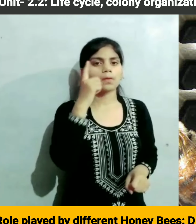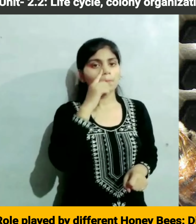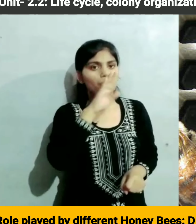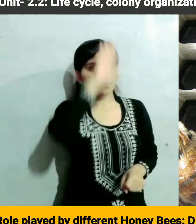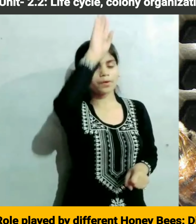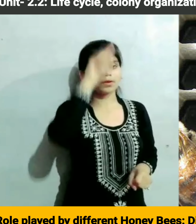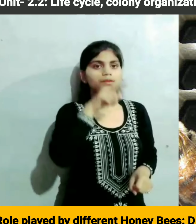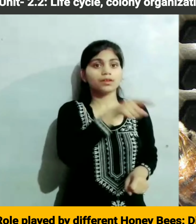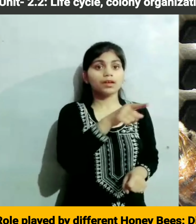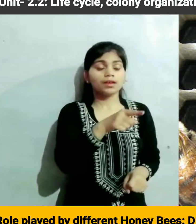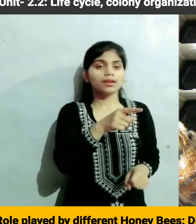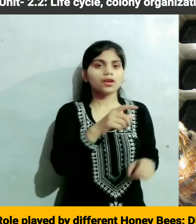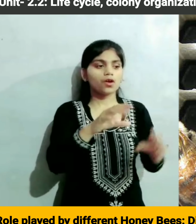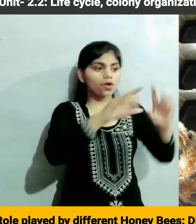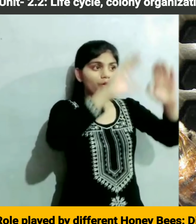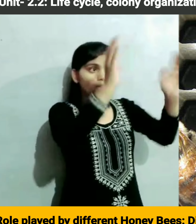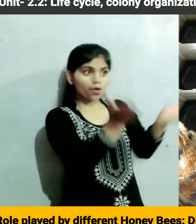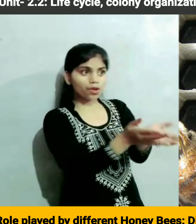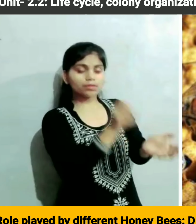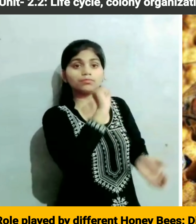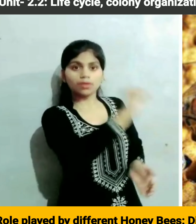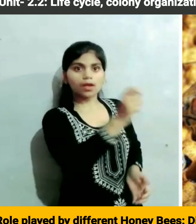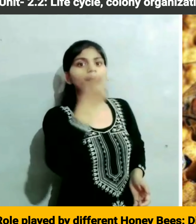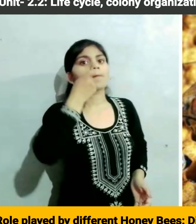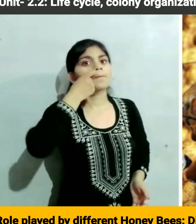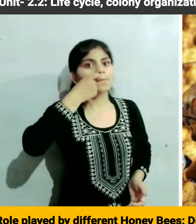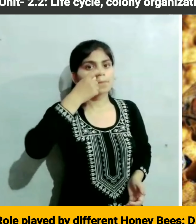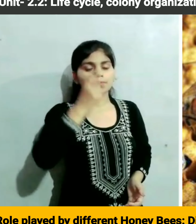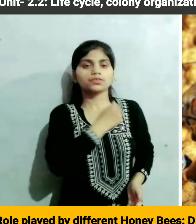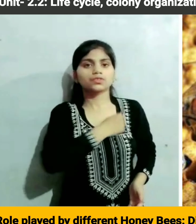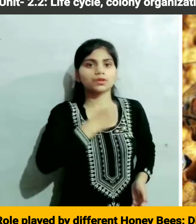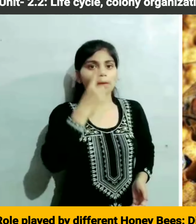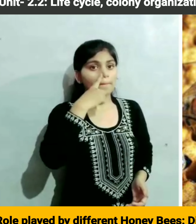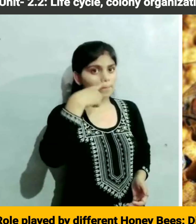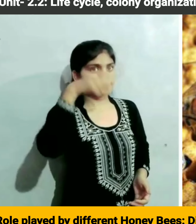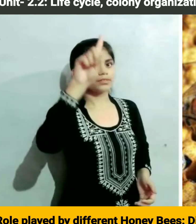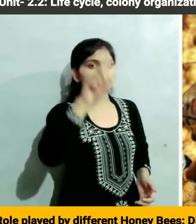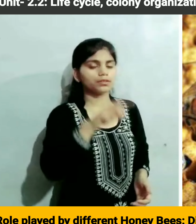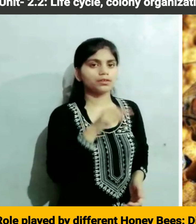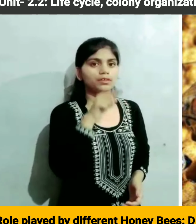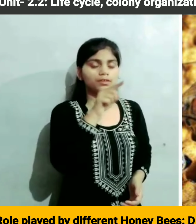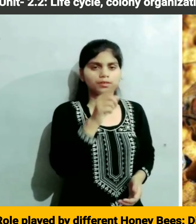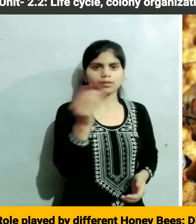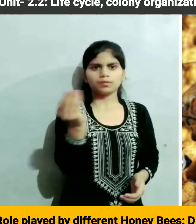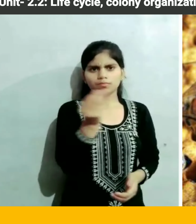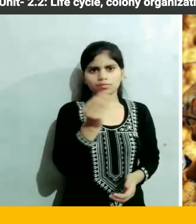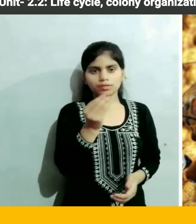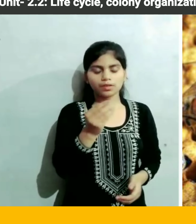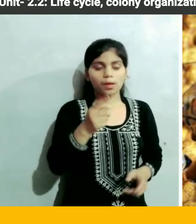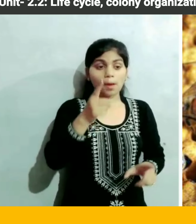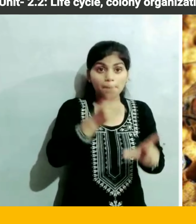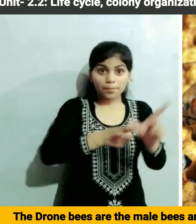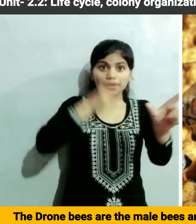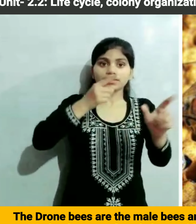who can lay 1500 to 2000 eggs per day.